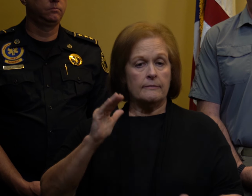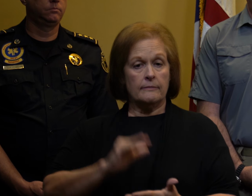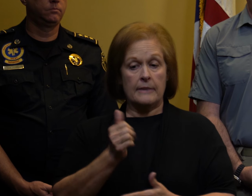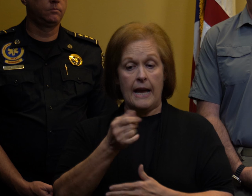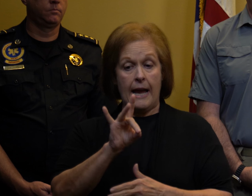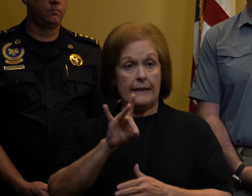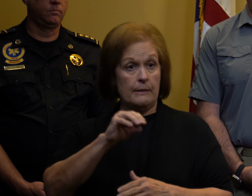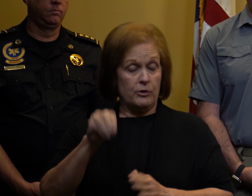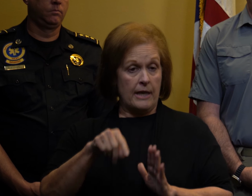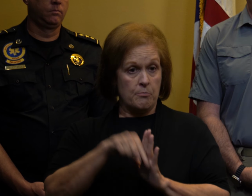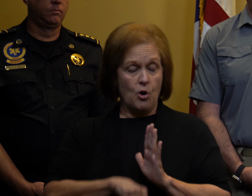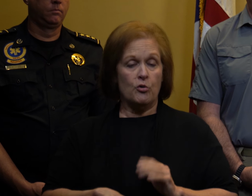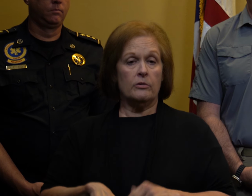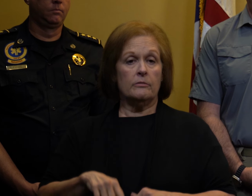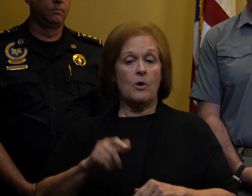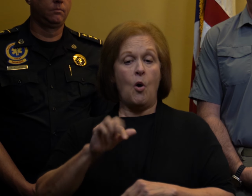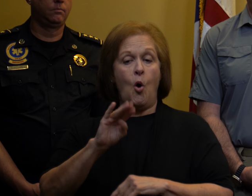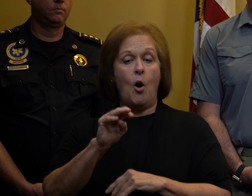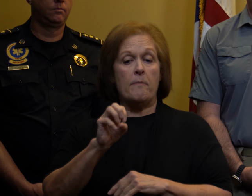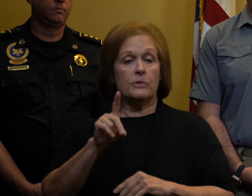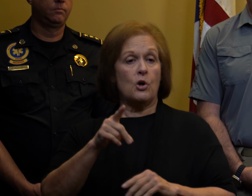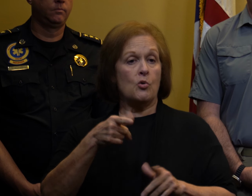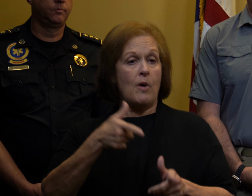18%, armed robberies down 16%,